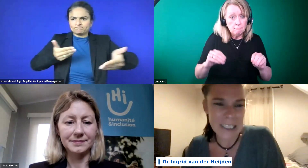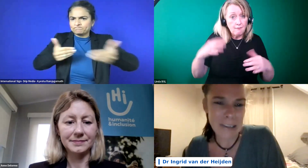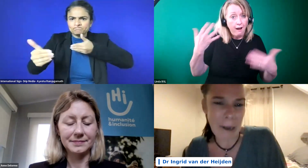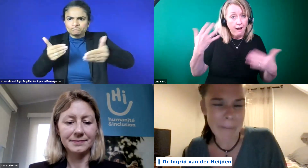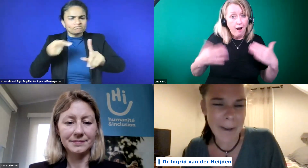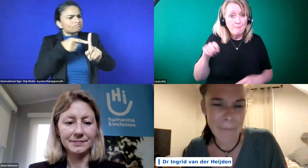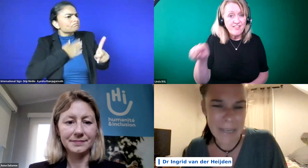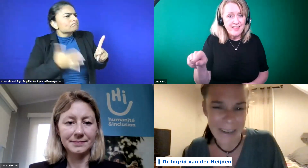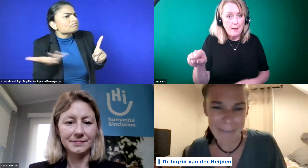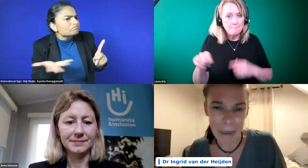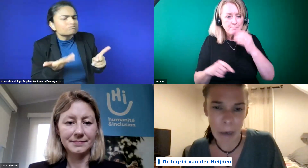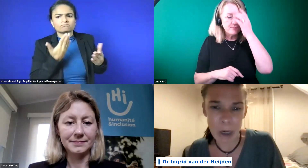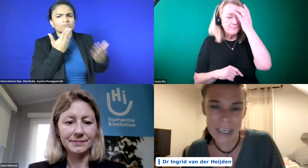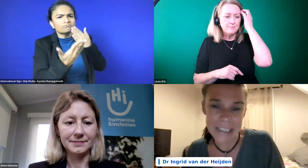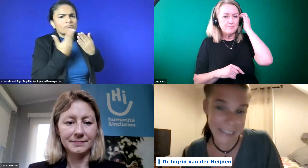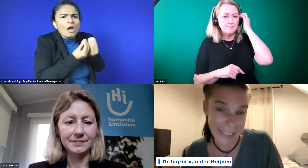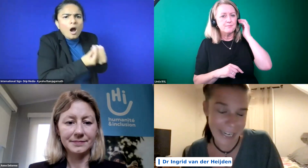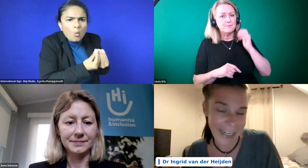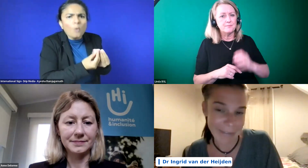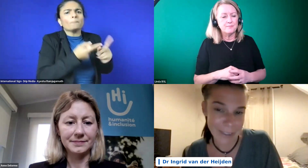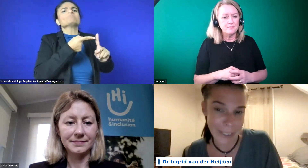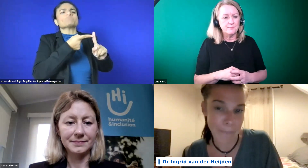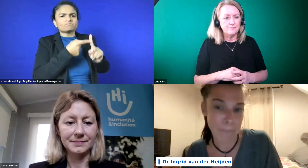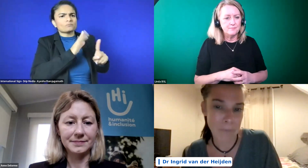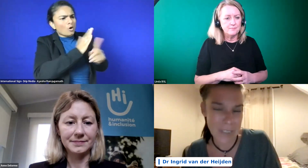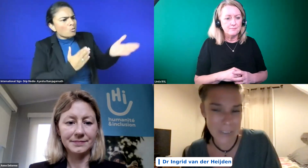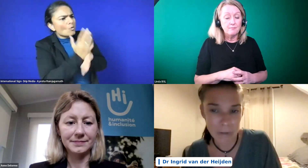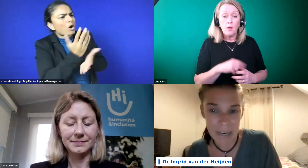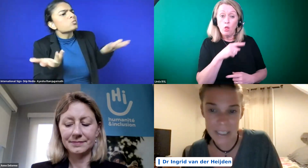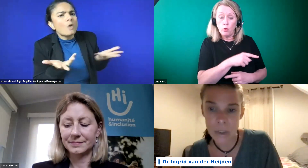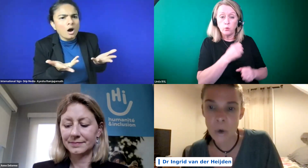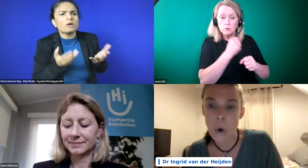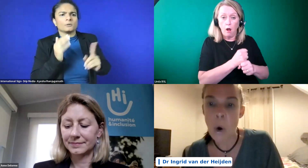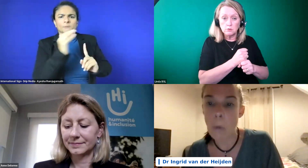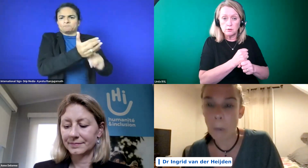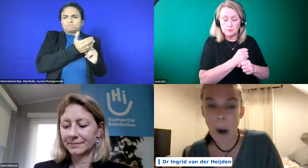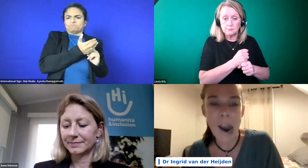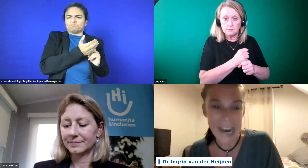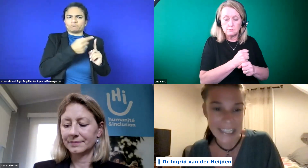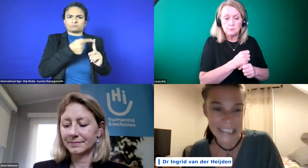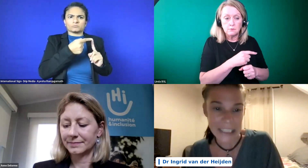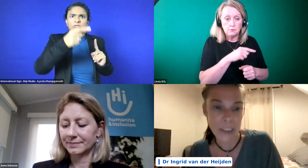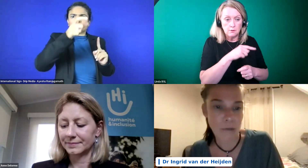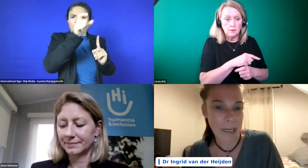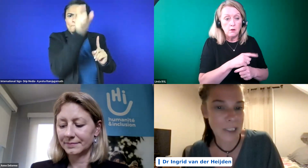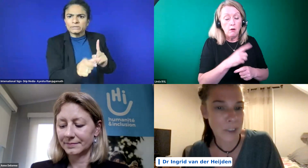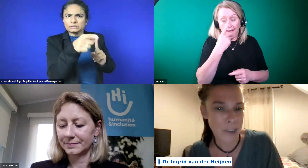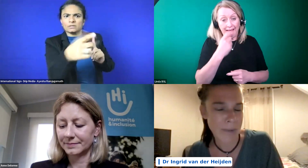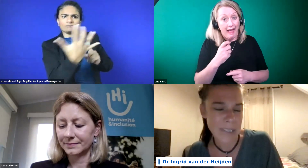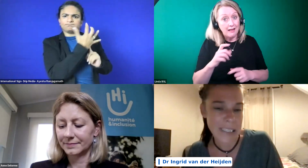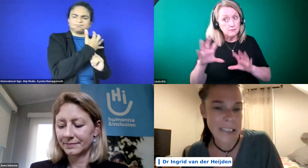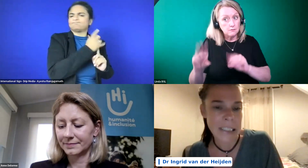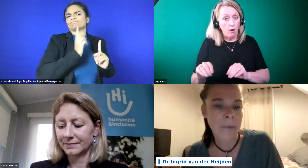While it is commonly believed that guardians and caregivers can pressurize or bar access to rights